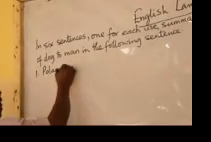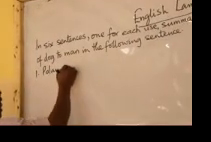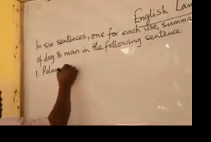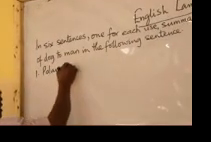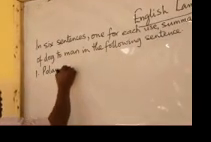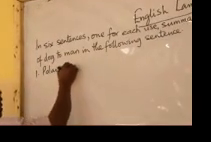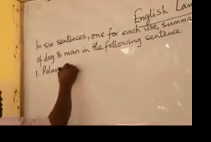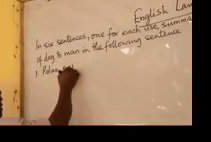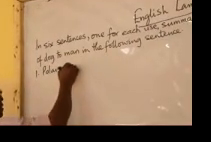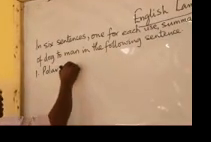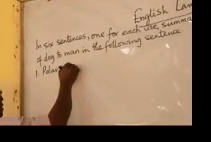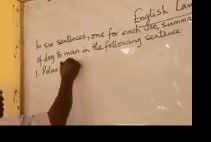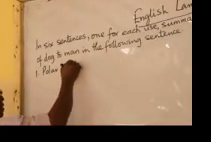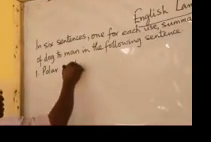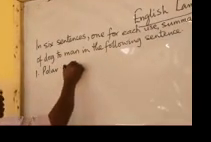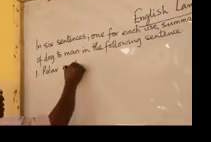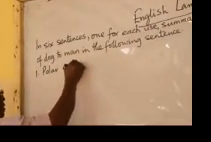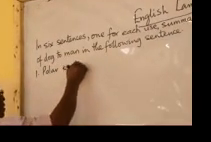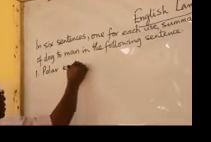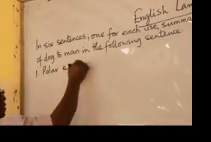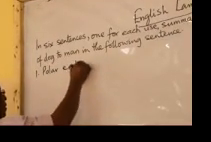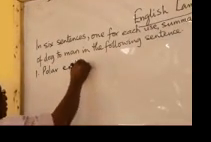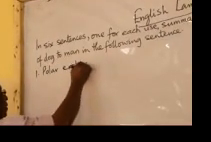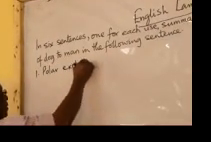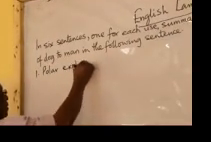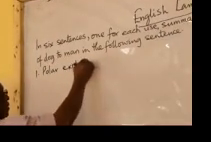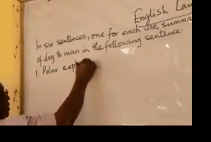polar explorers